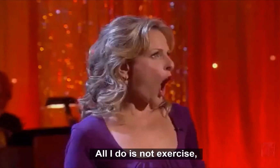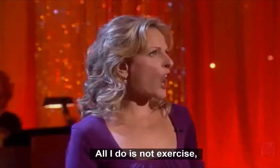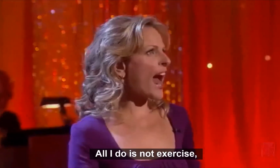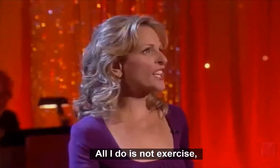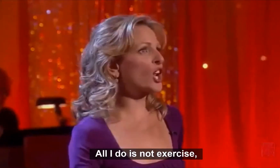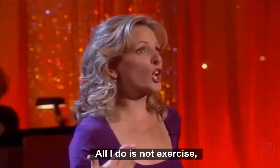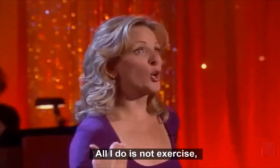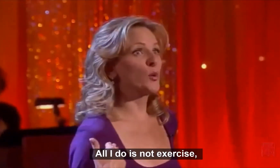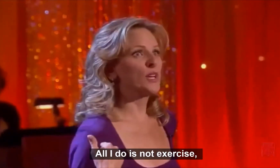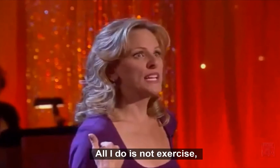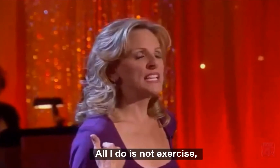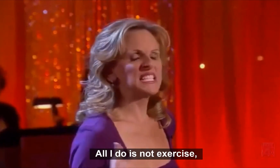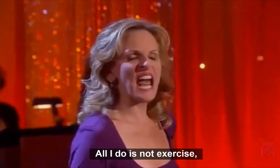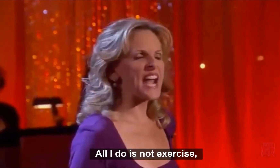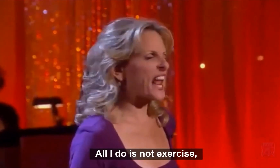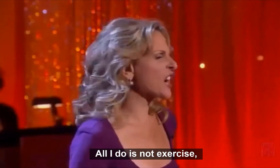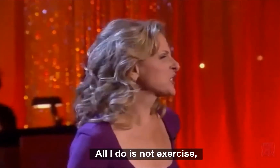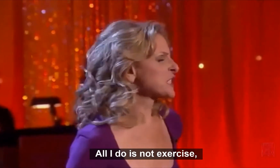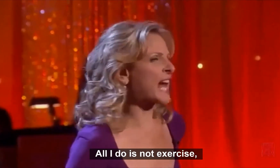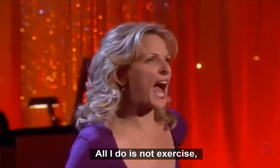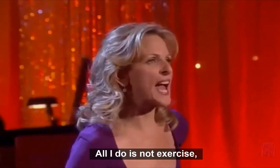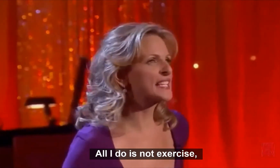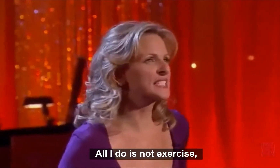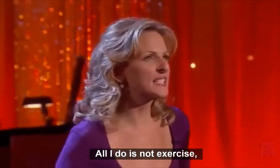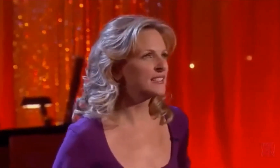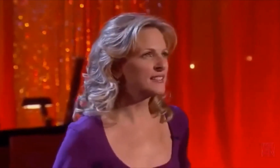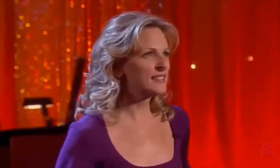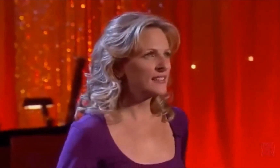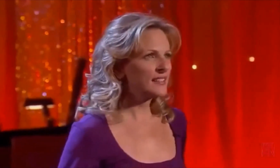whore. All I do is not